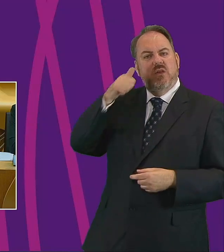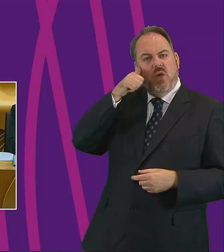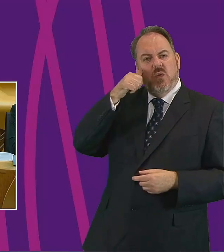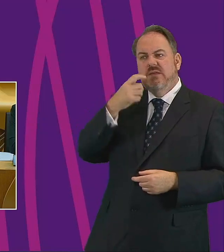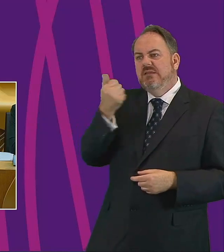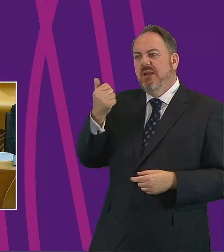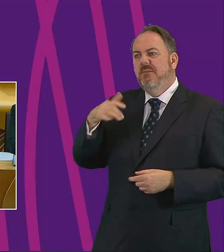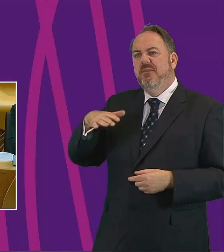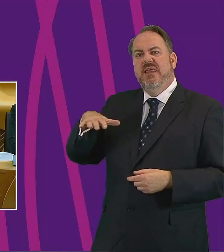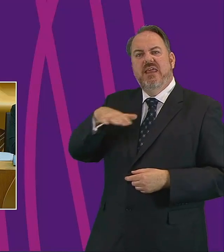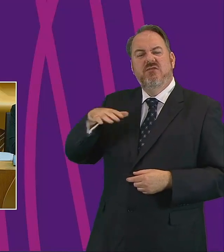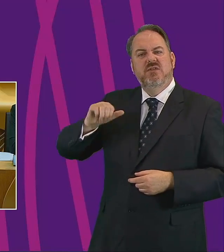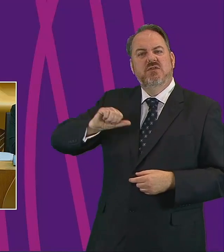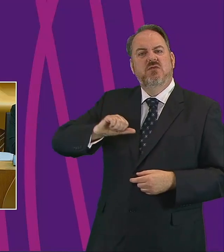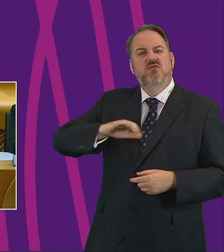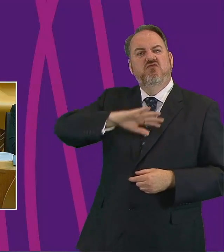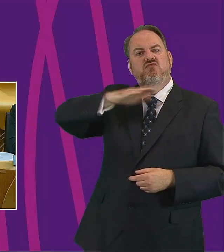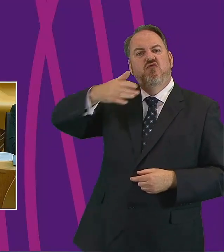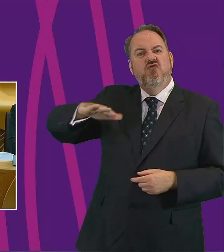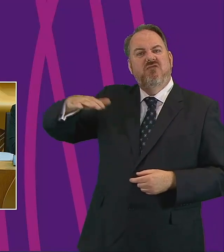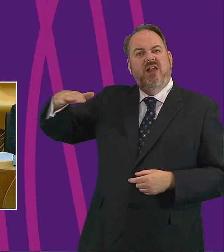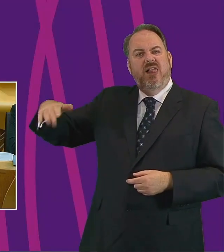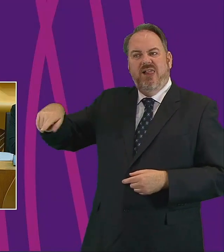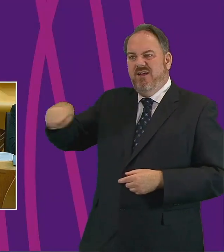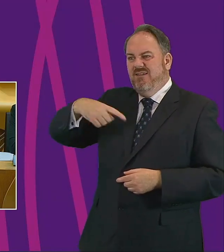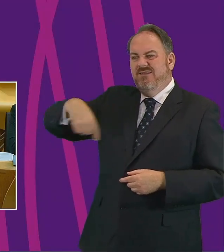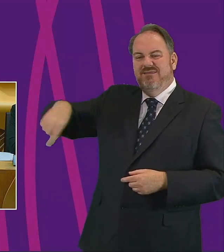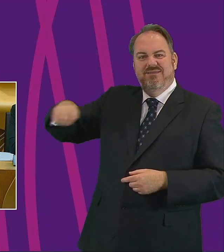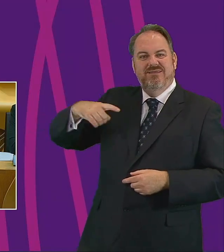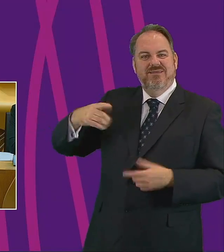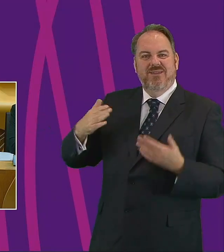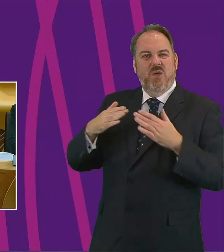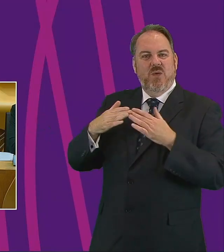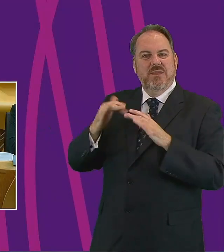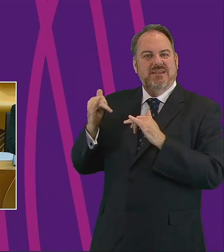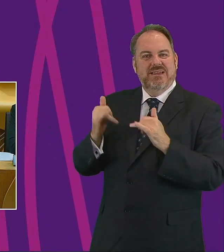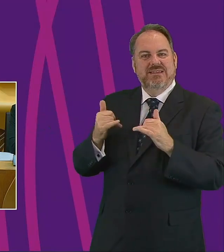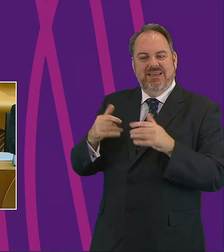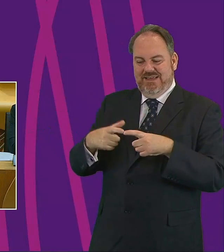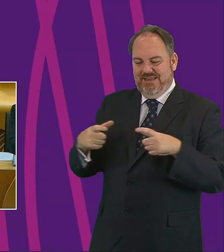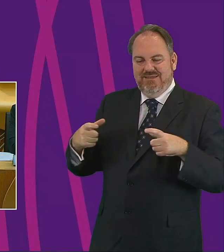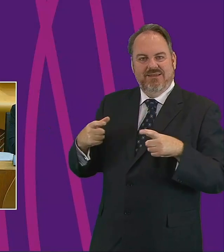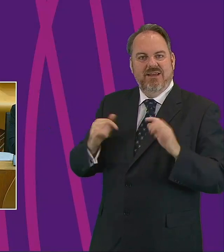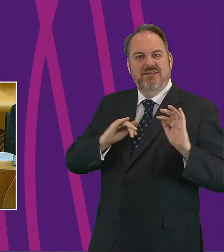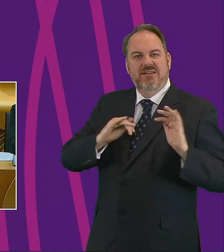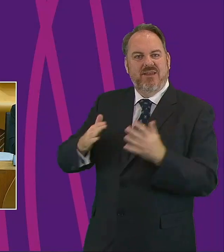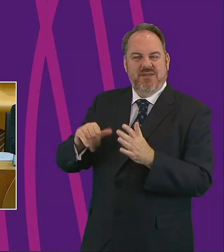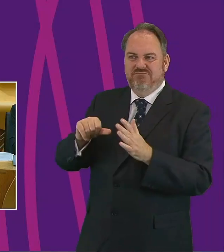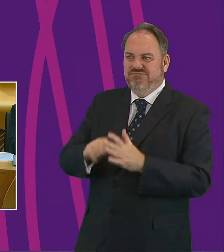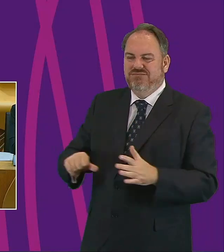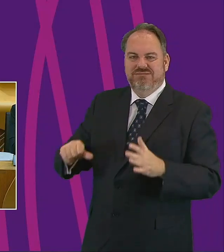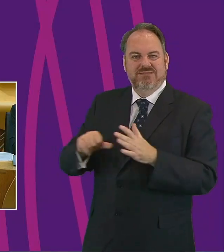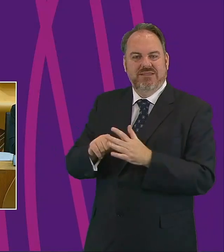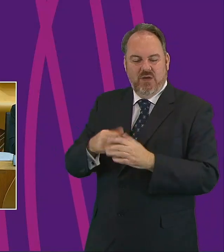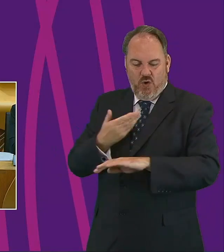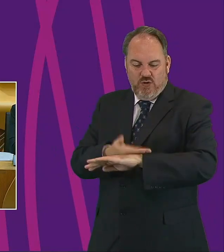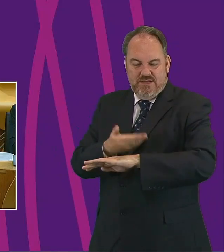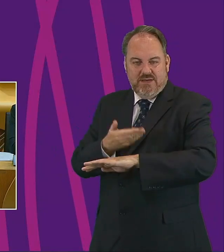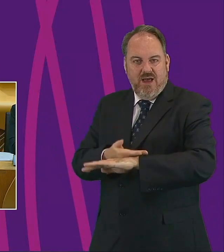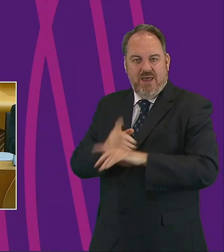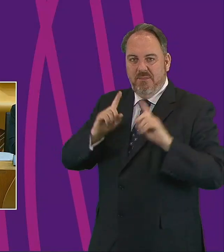remote areas home testing kits are not available because of difficulties in the delivery of kits in a timely